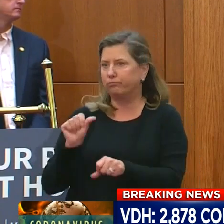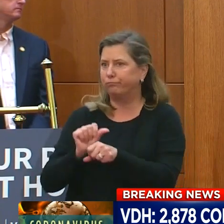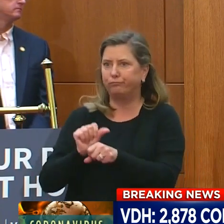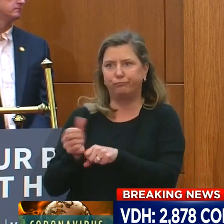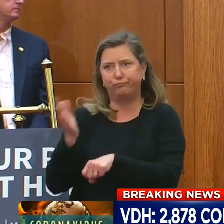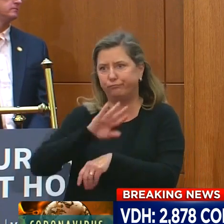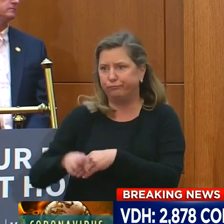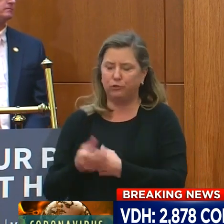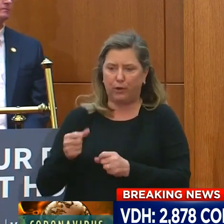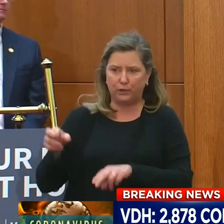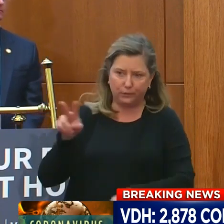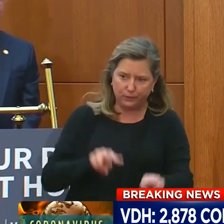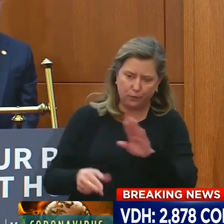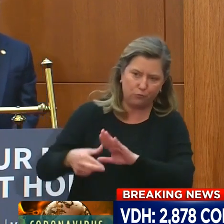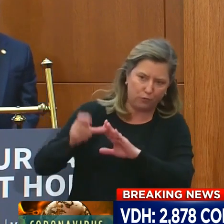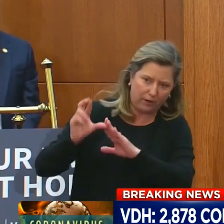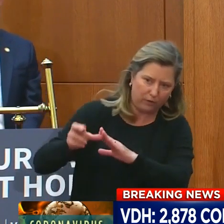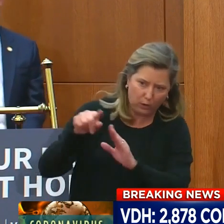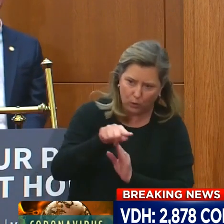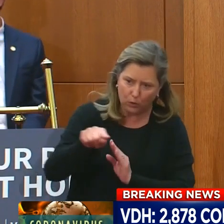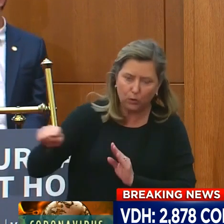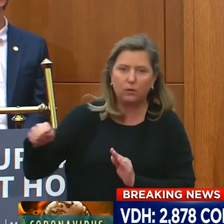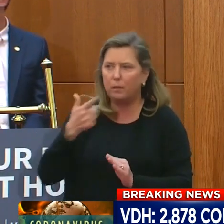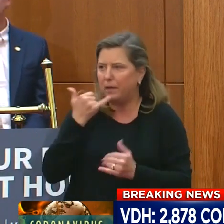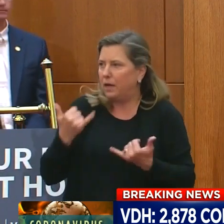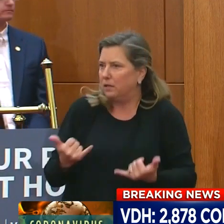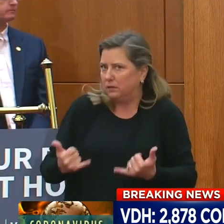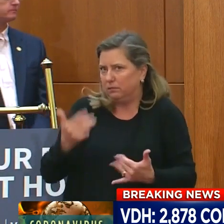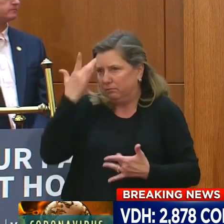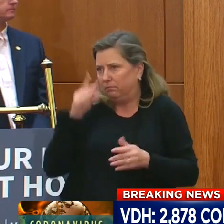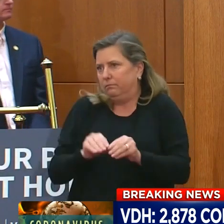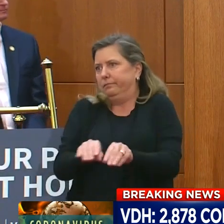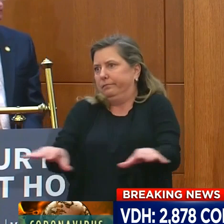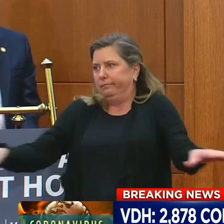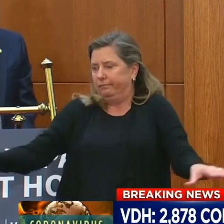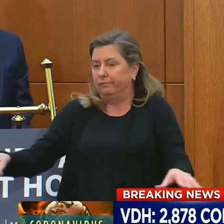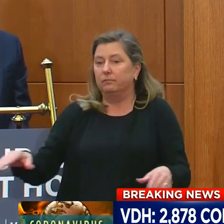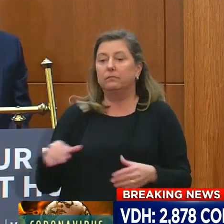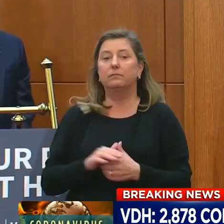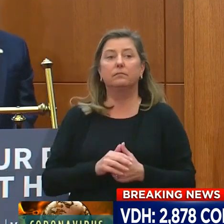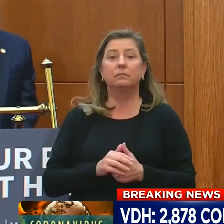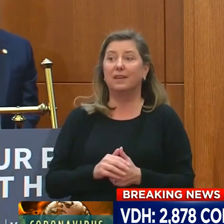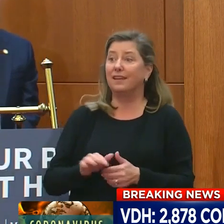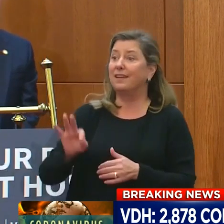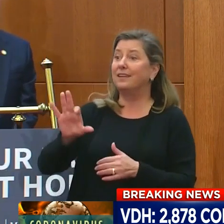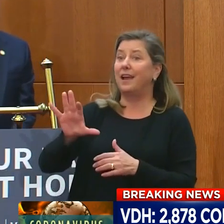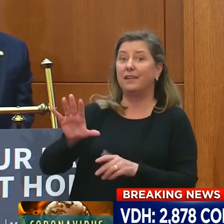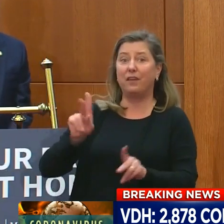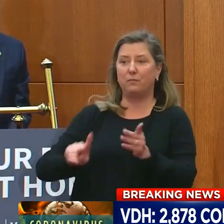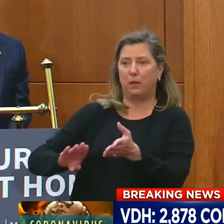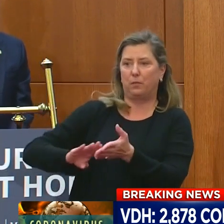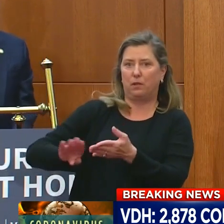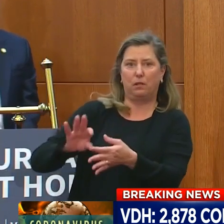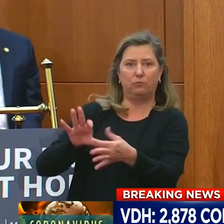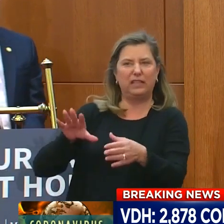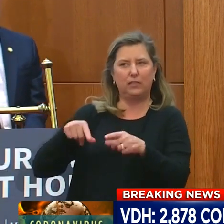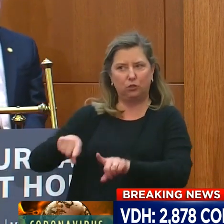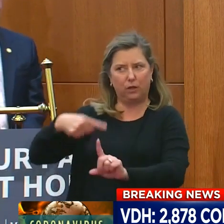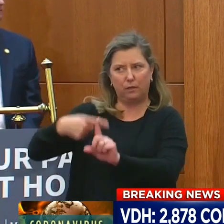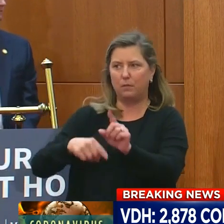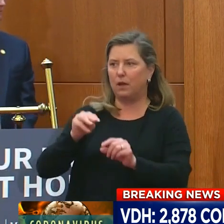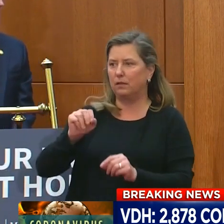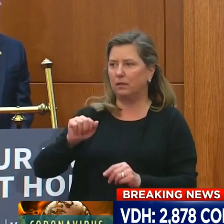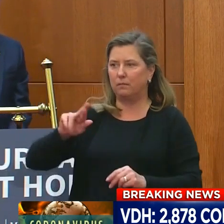those cases in light of the COVID-19 crisis. 95 were released in the month of March, just in the month of